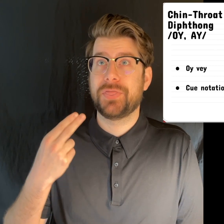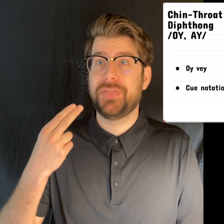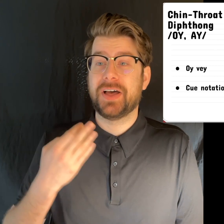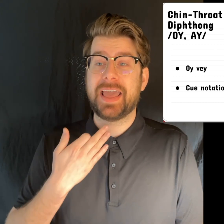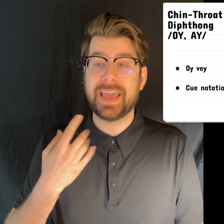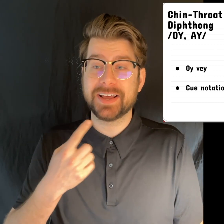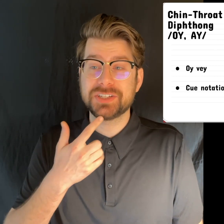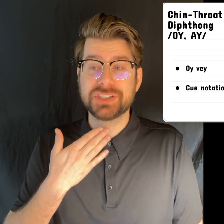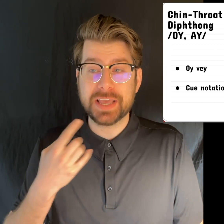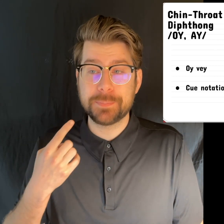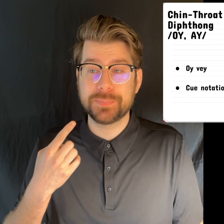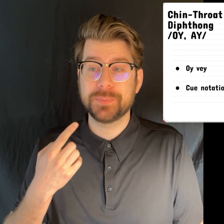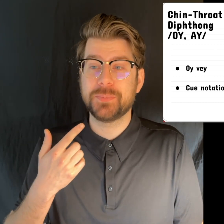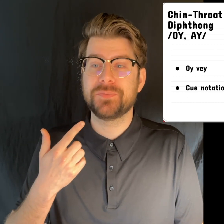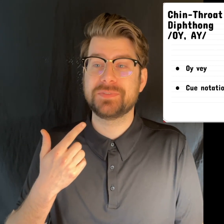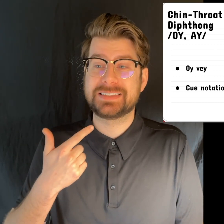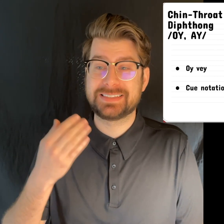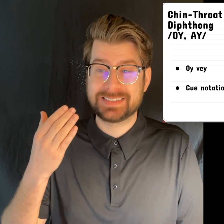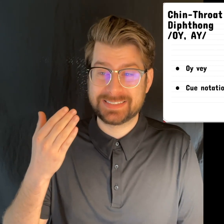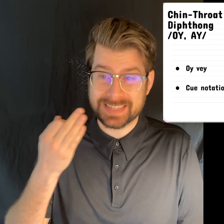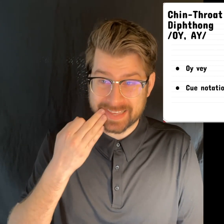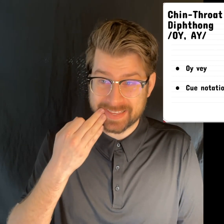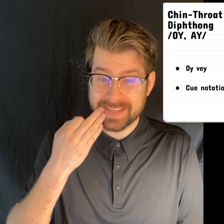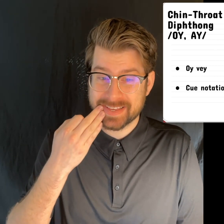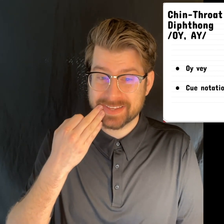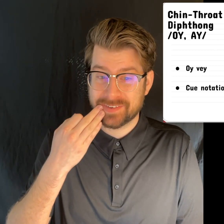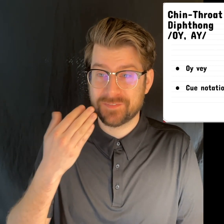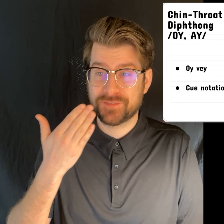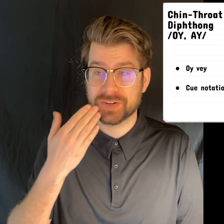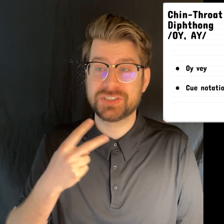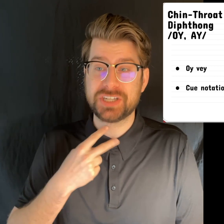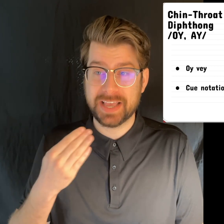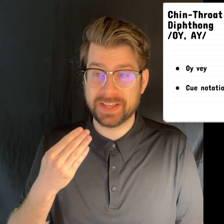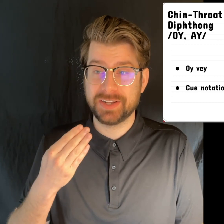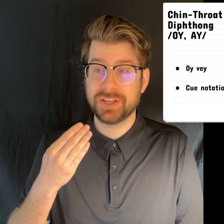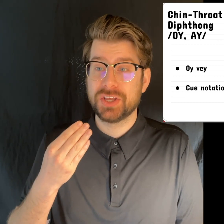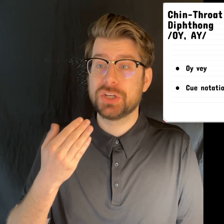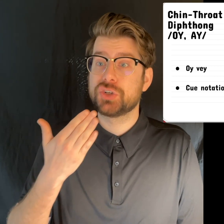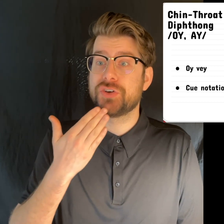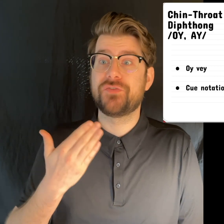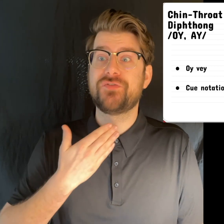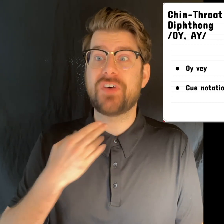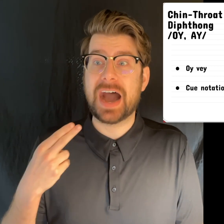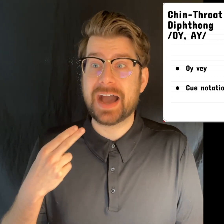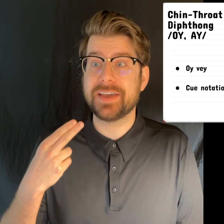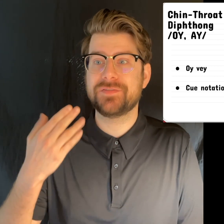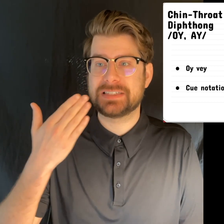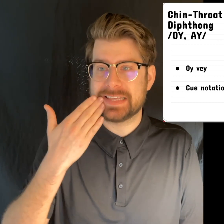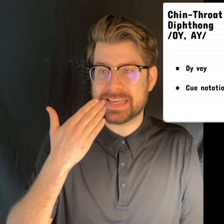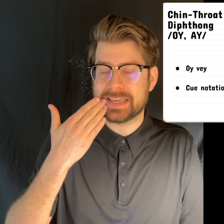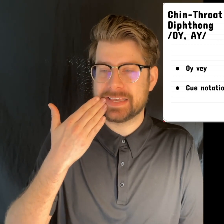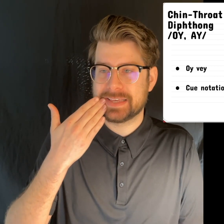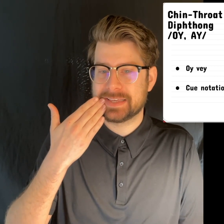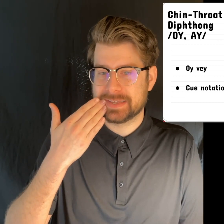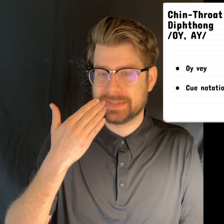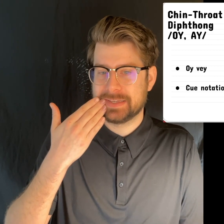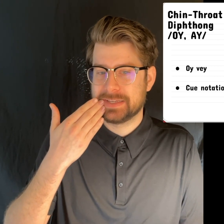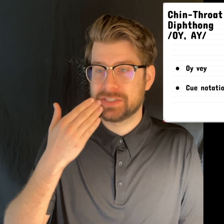the hand shape C for chin to 5T.